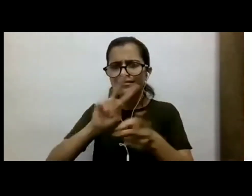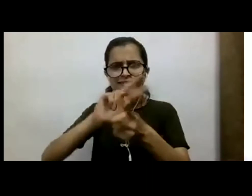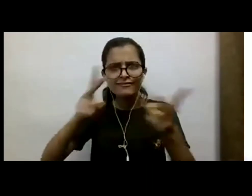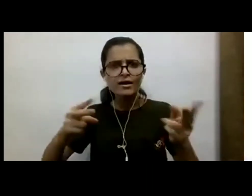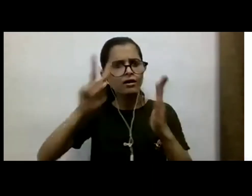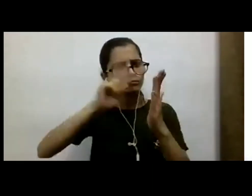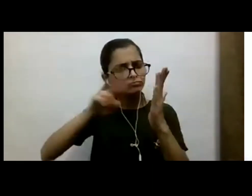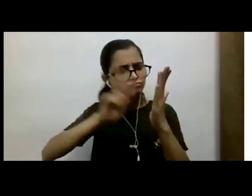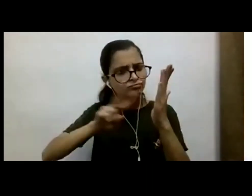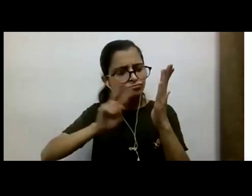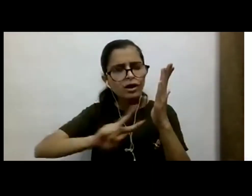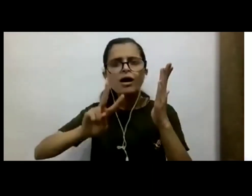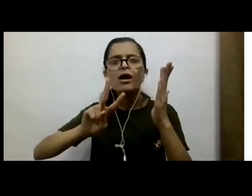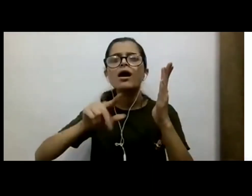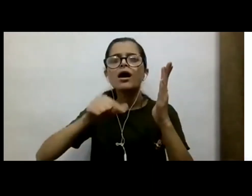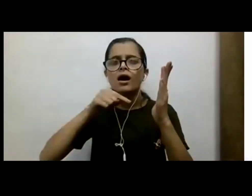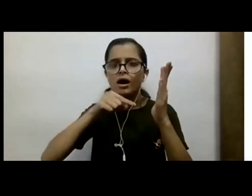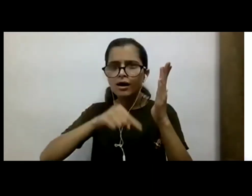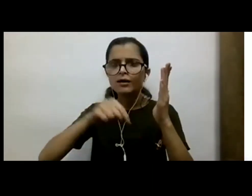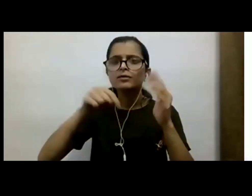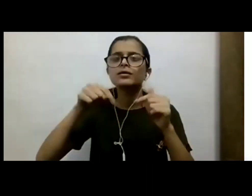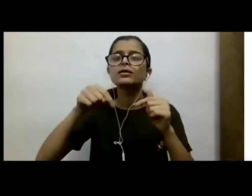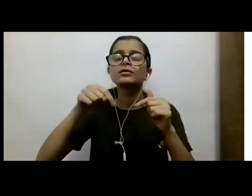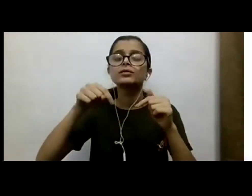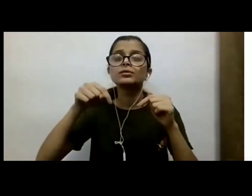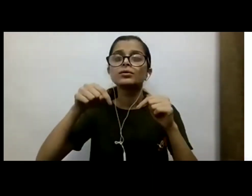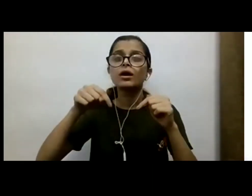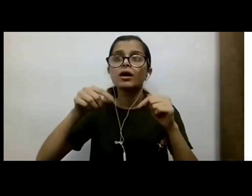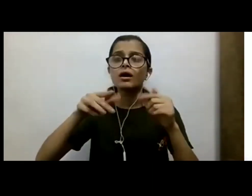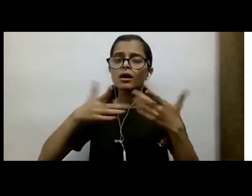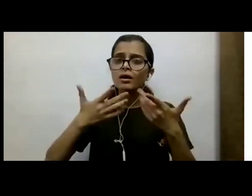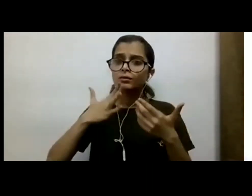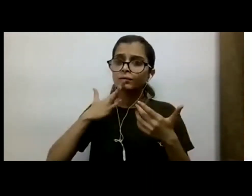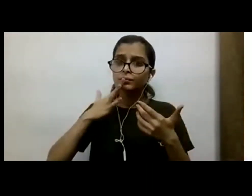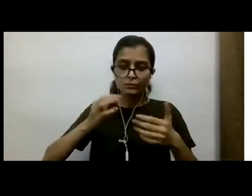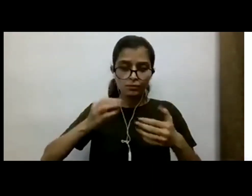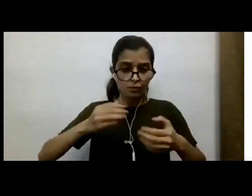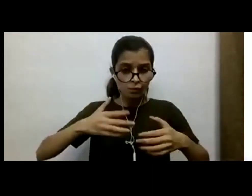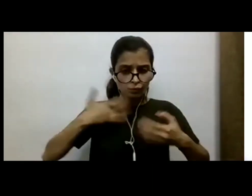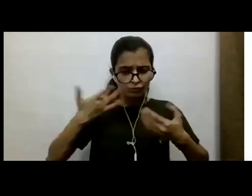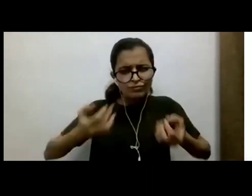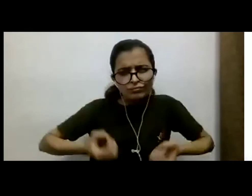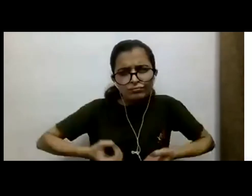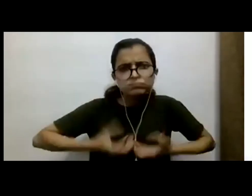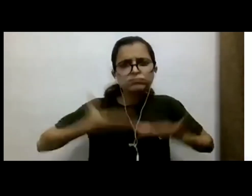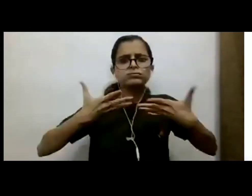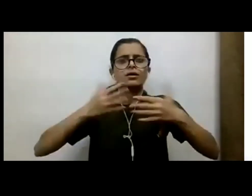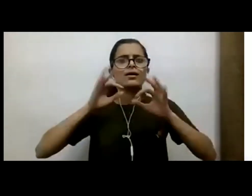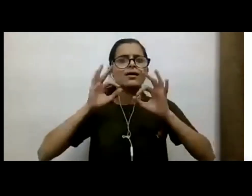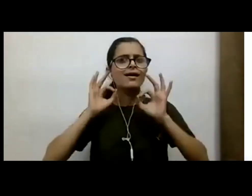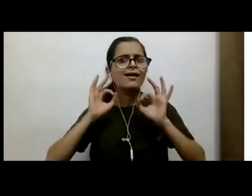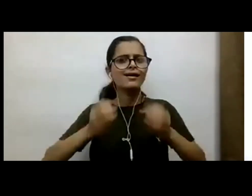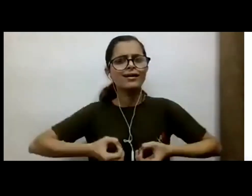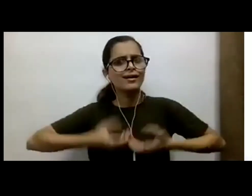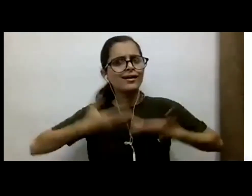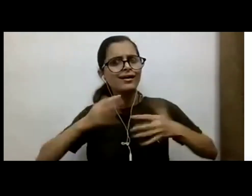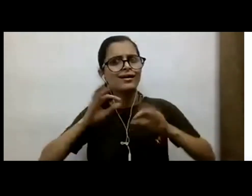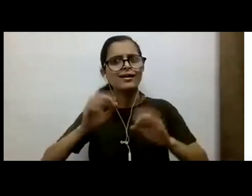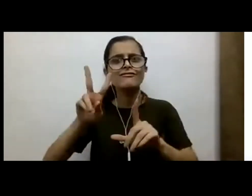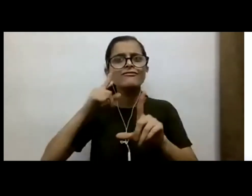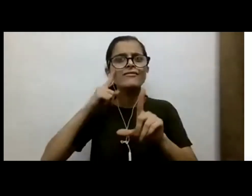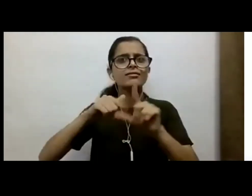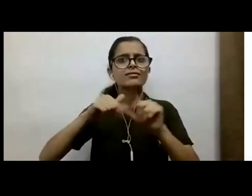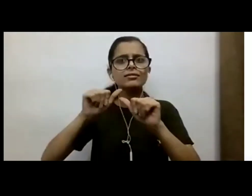read. Today, I would, I'm so happy to tell you that there is a teacher from Vidya who's gone to